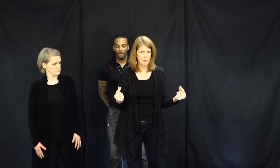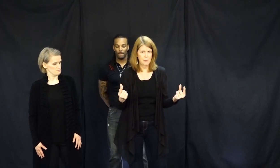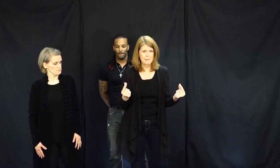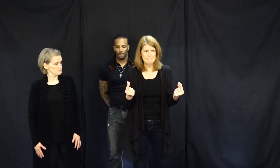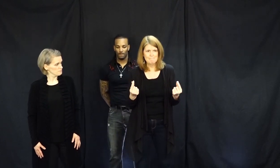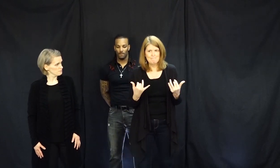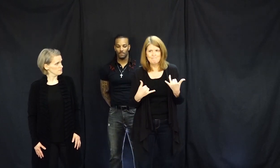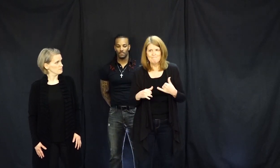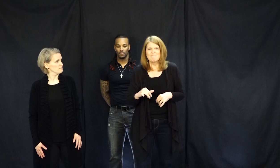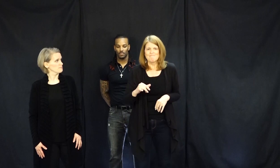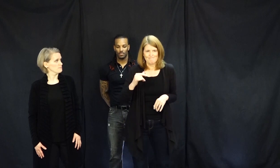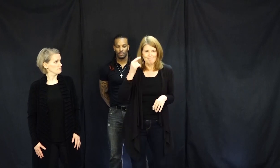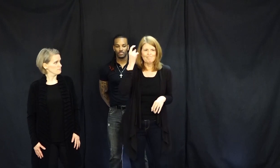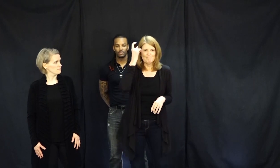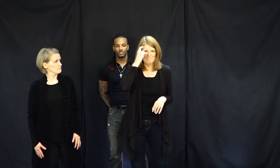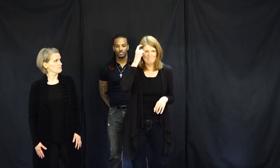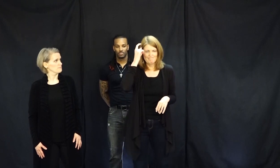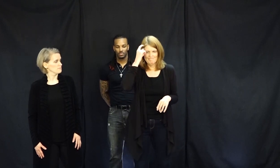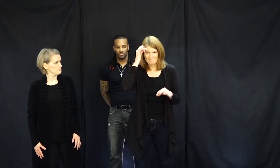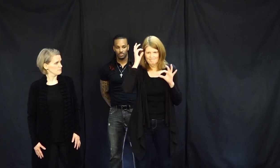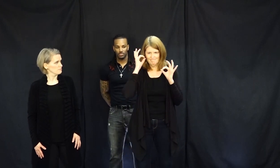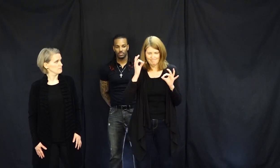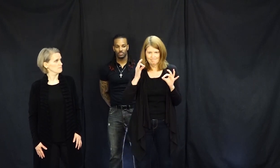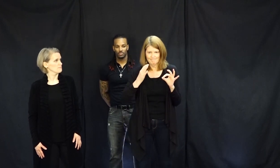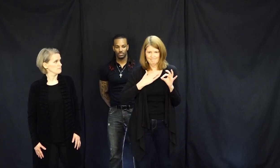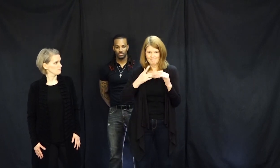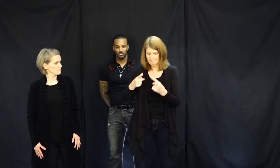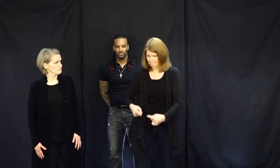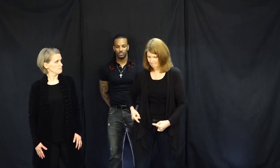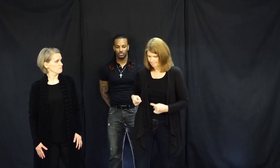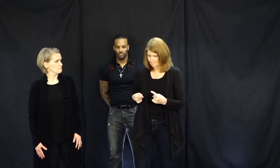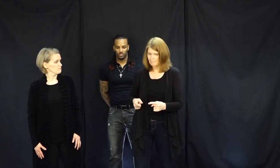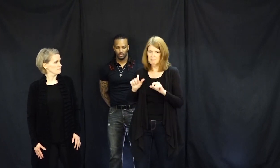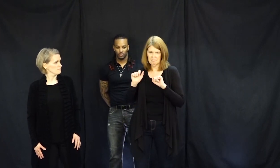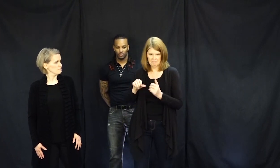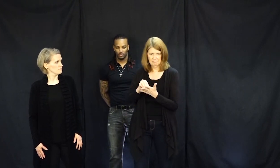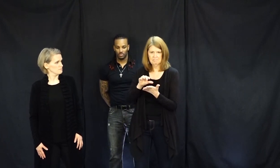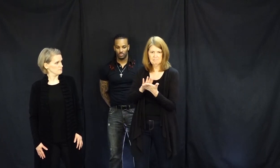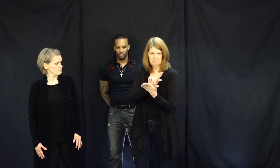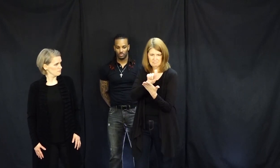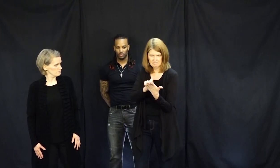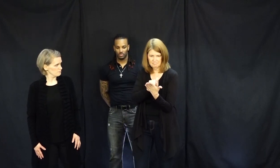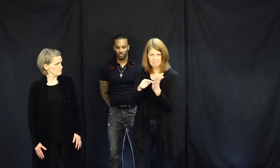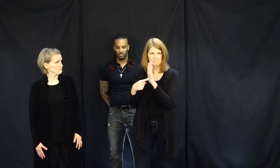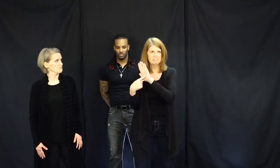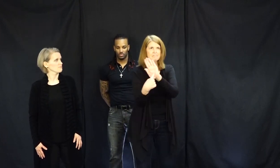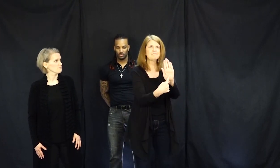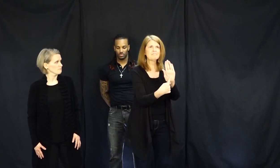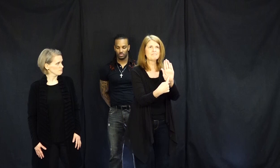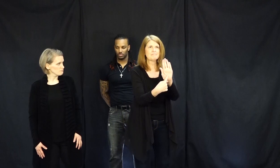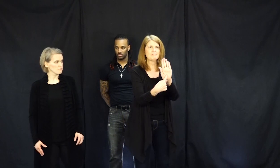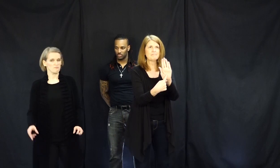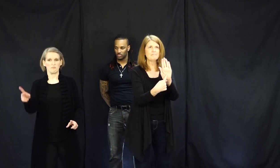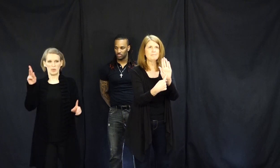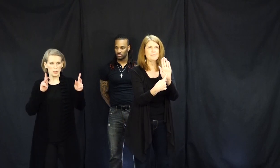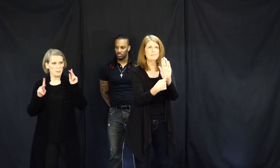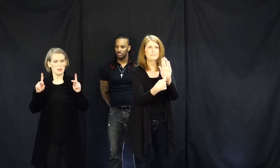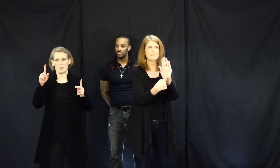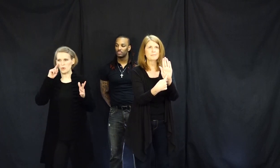temple, connected it to his brain, and he wrote his first refrain, a testament to his pain. Well, the word got around,